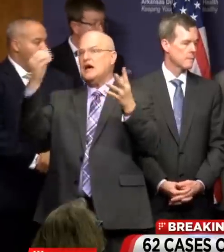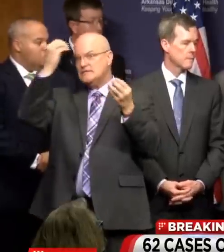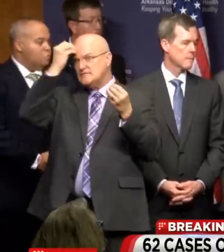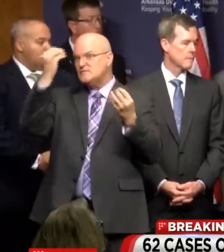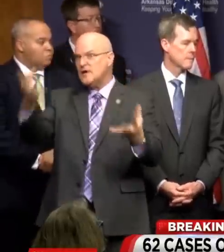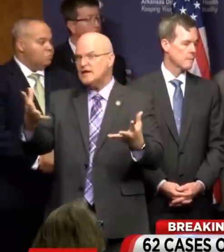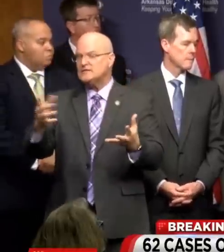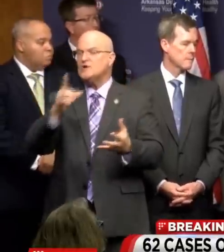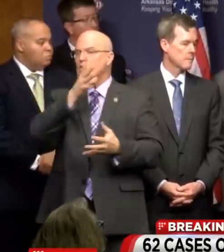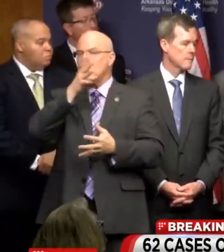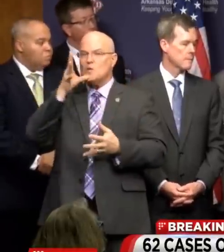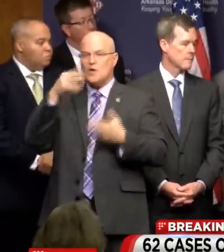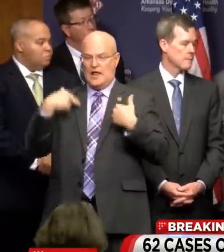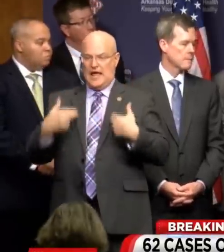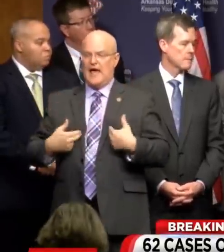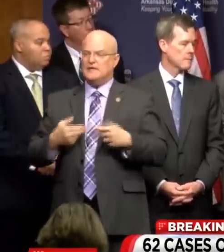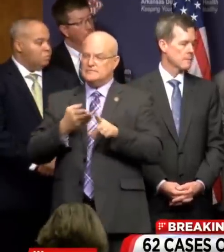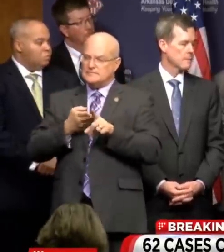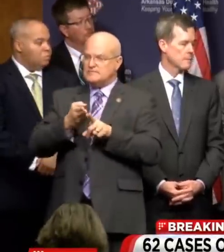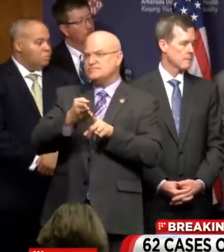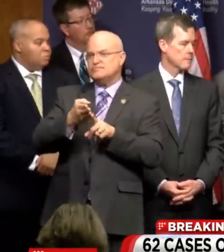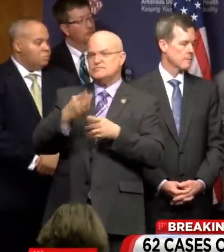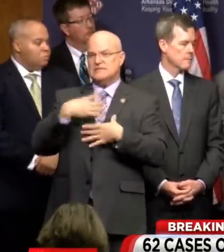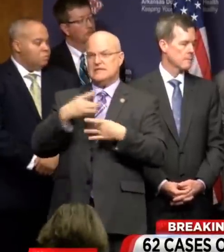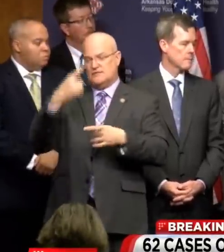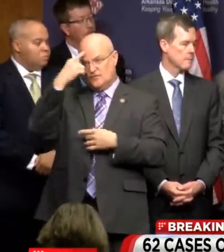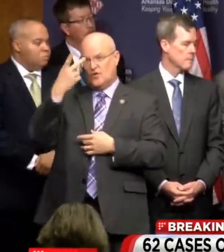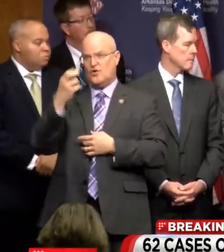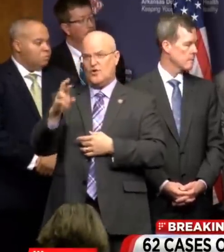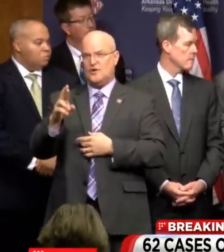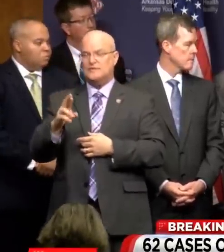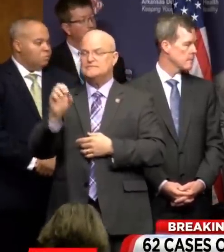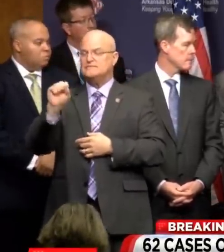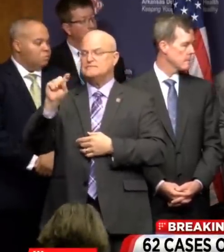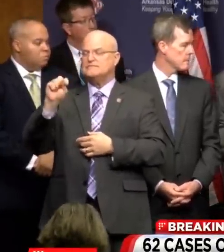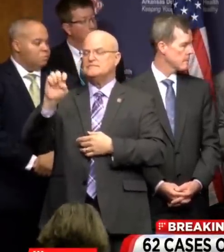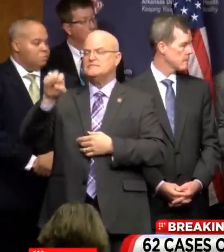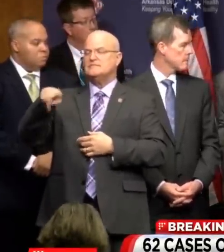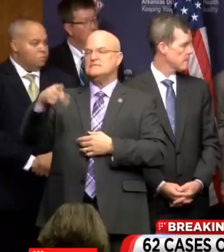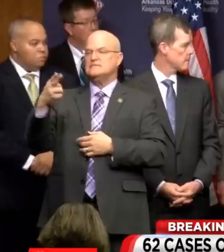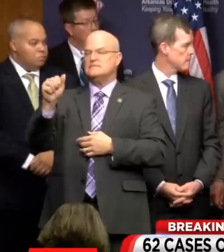is rural health has been a special area of interest for her. Stephanie?